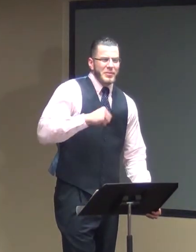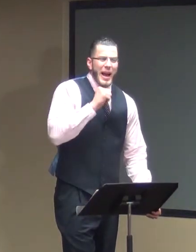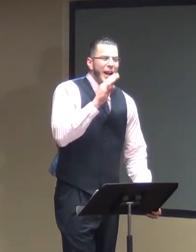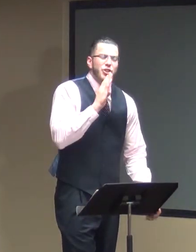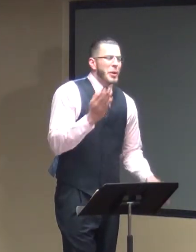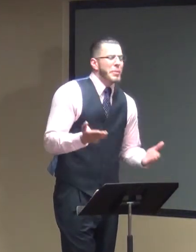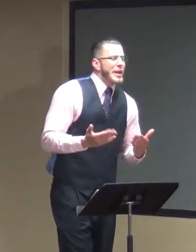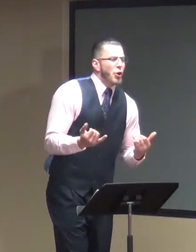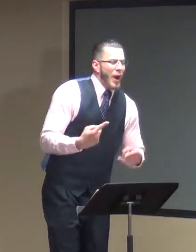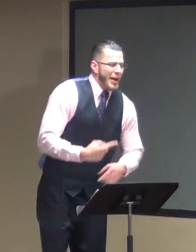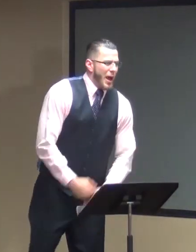I shouldn't be here right now.